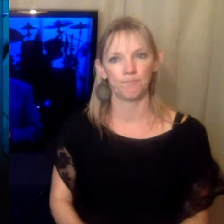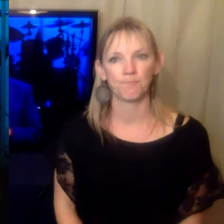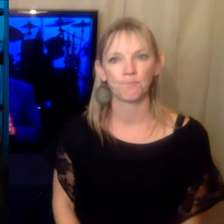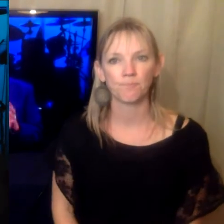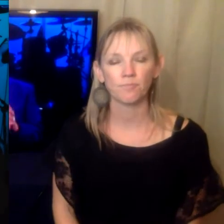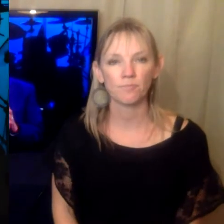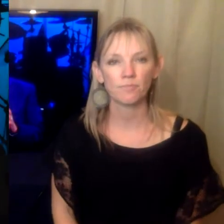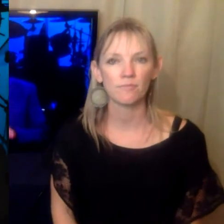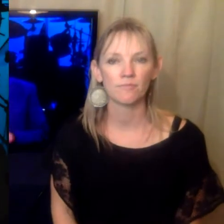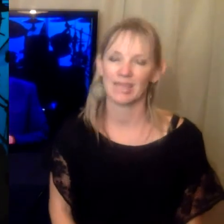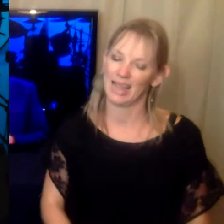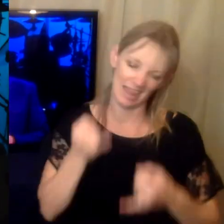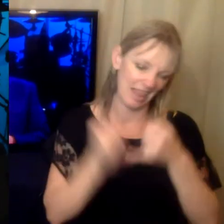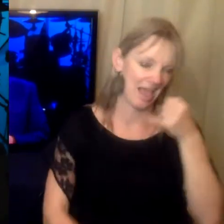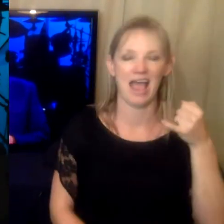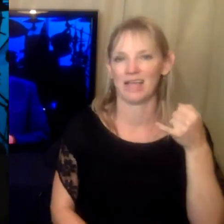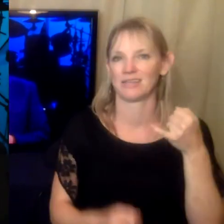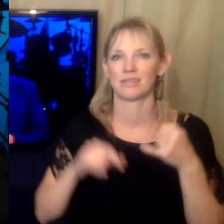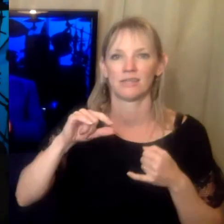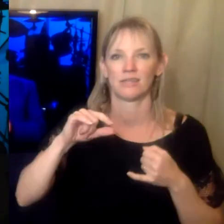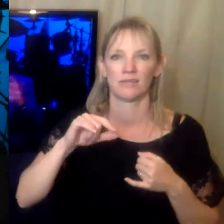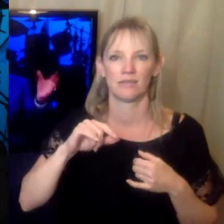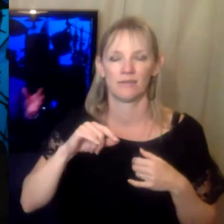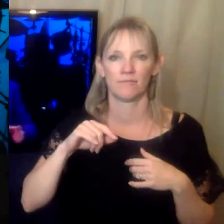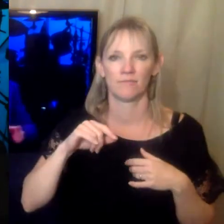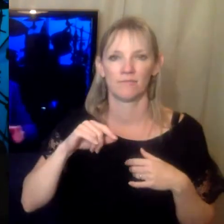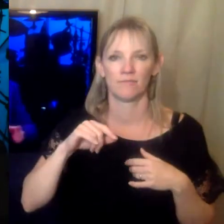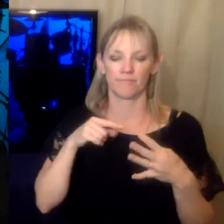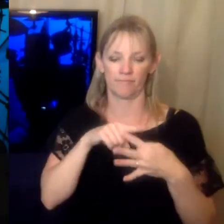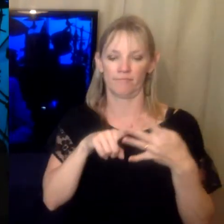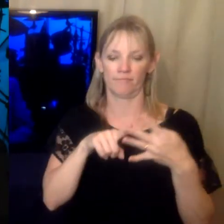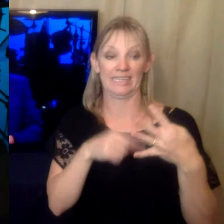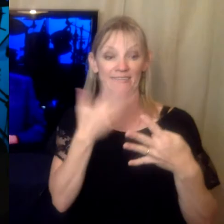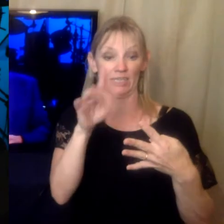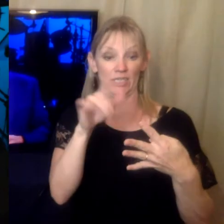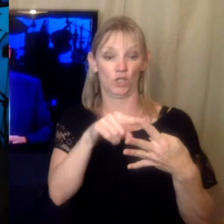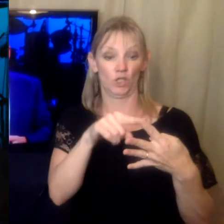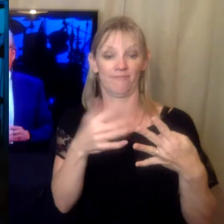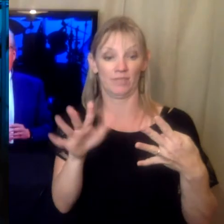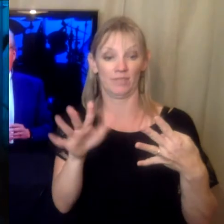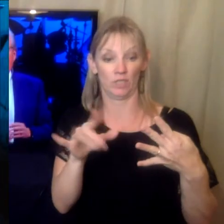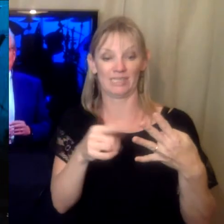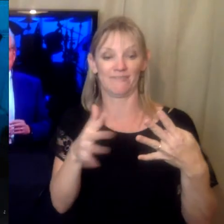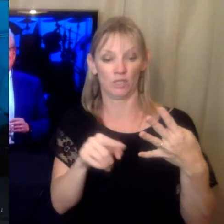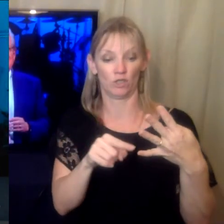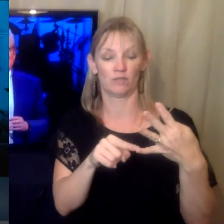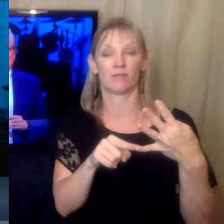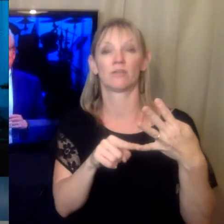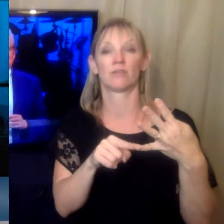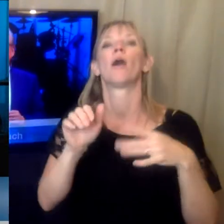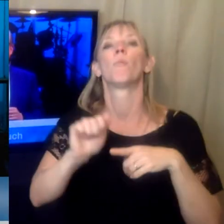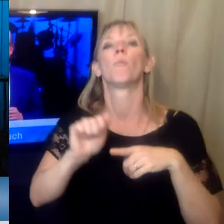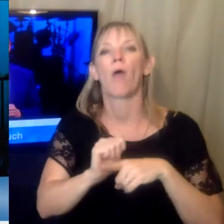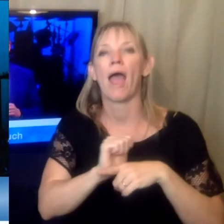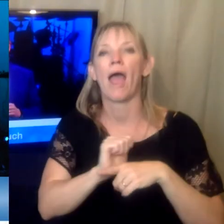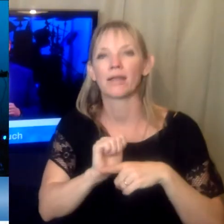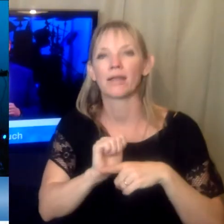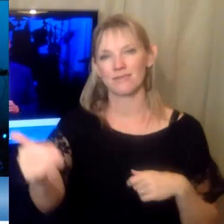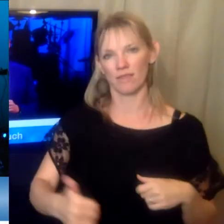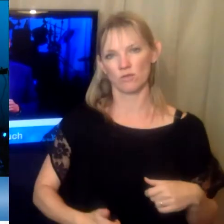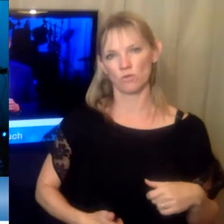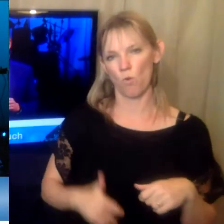And one final guidepost. Having done all of that, then practice the soul